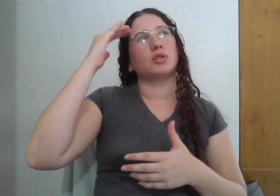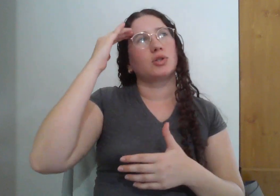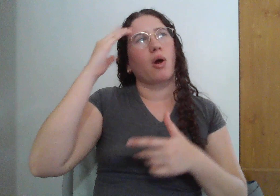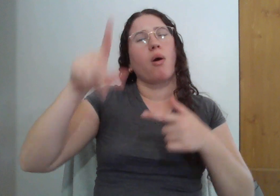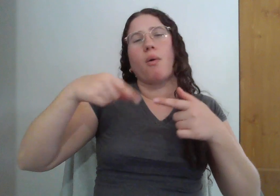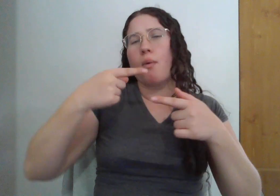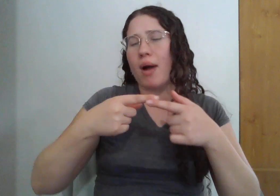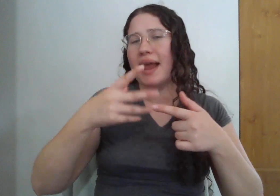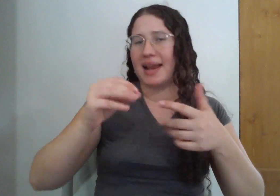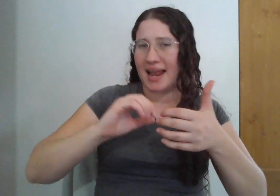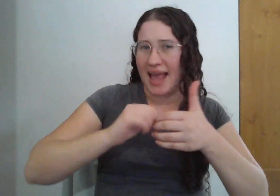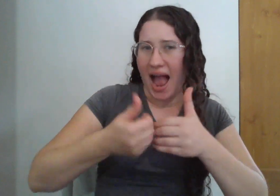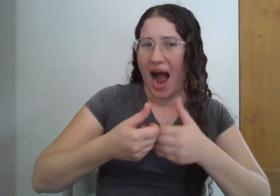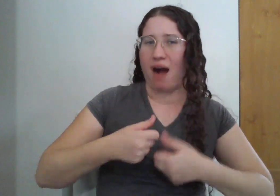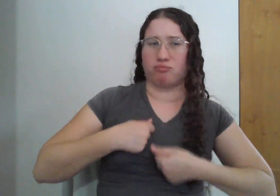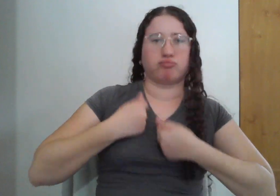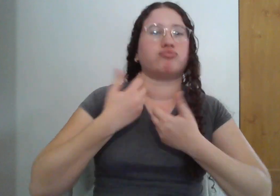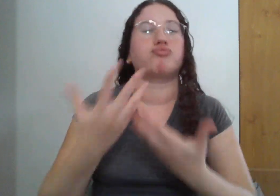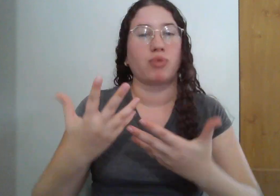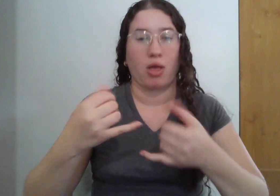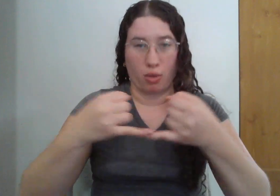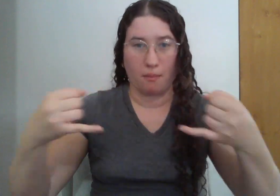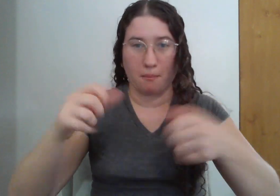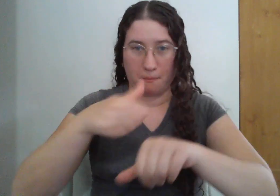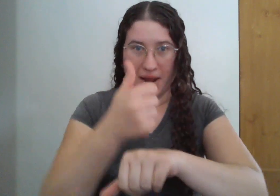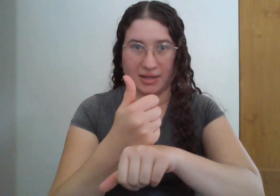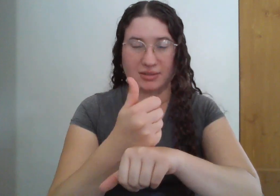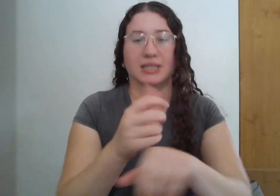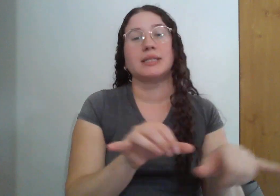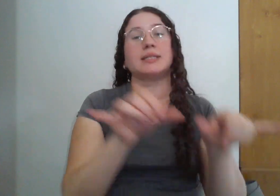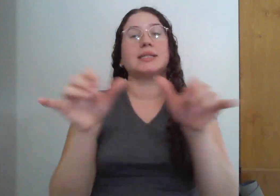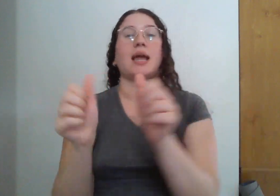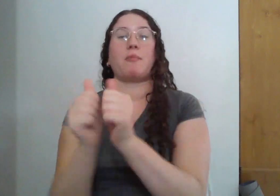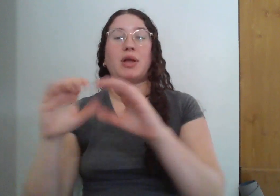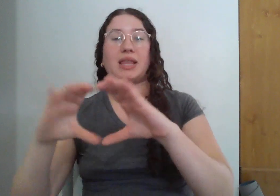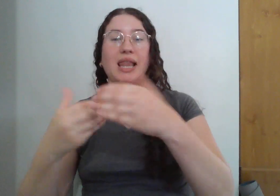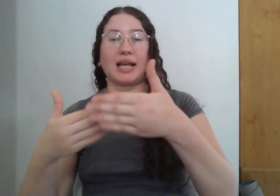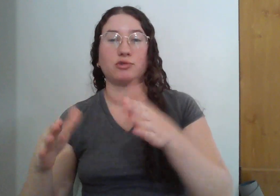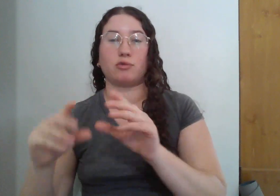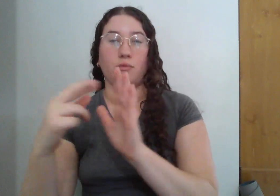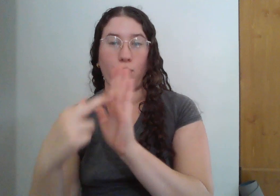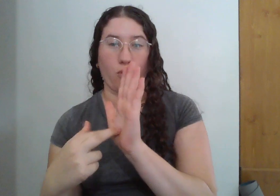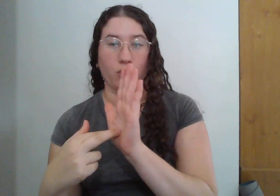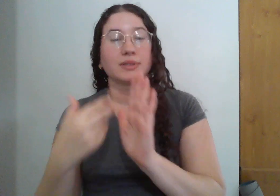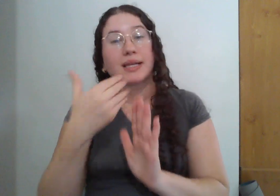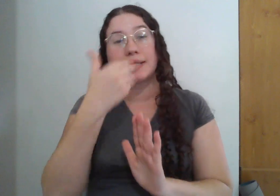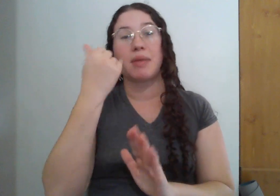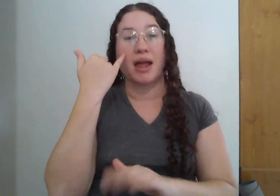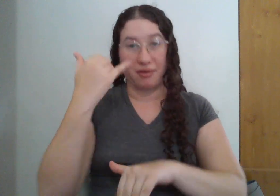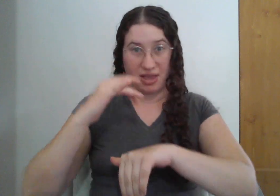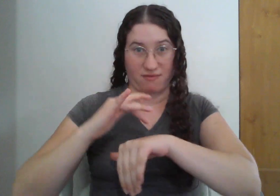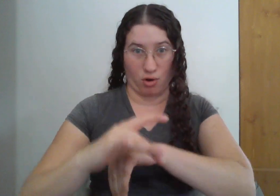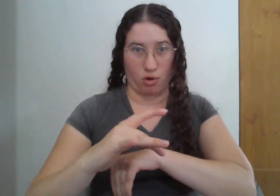Boundaries are like classroom rules. You want to set them as early as possible. People do it all the time in the